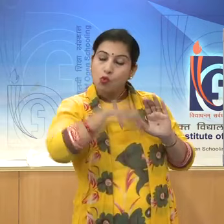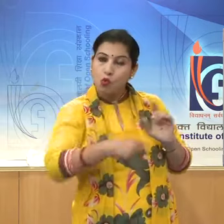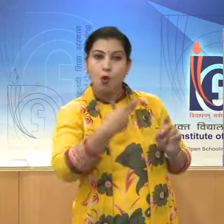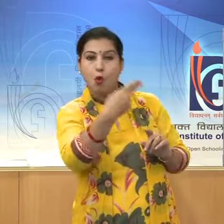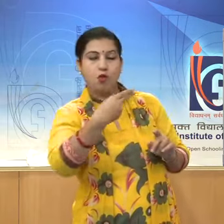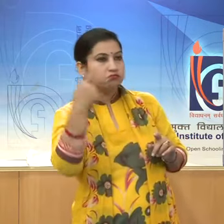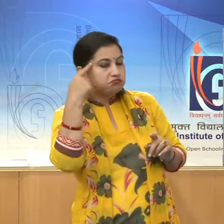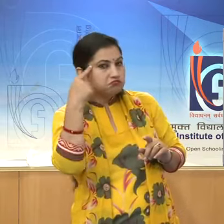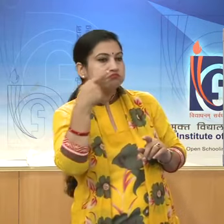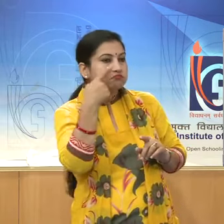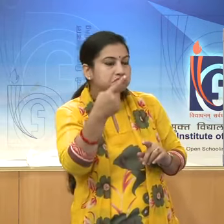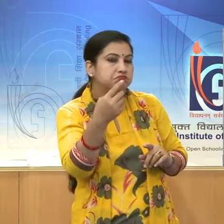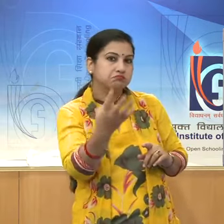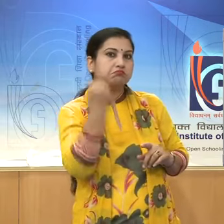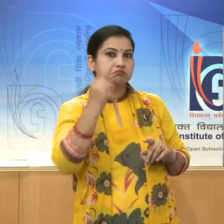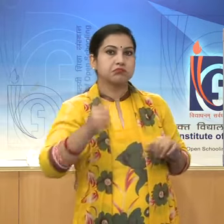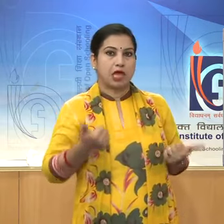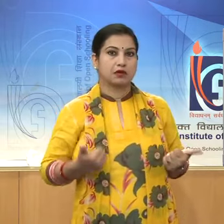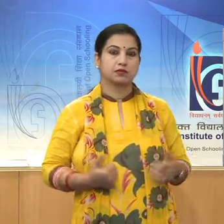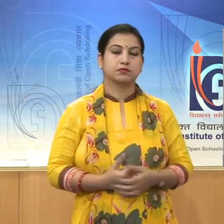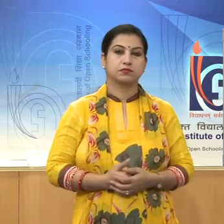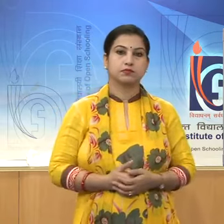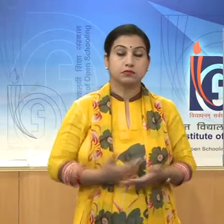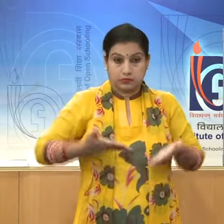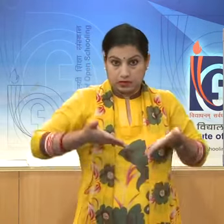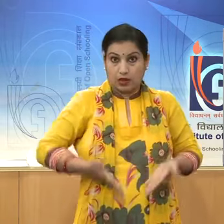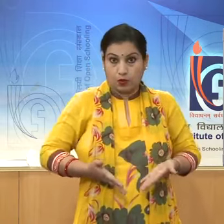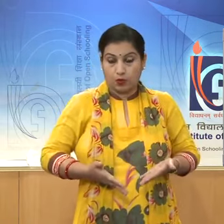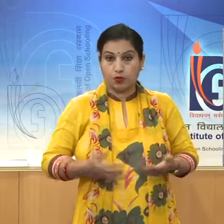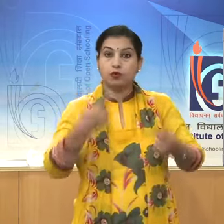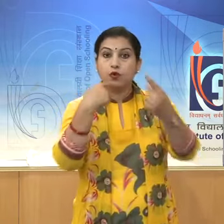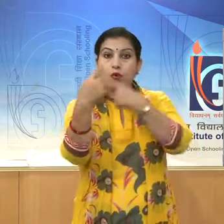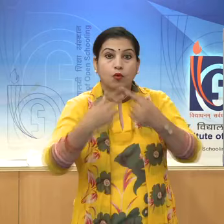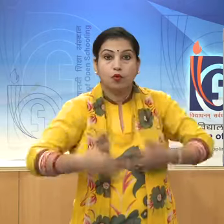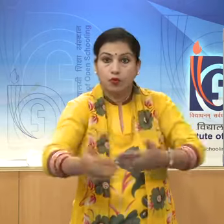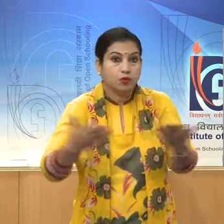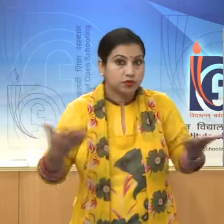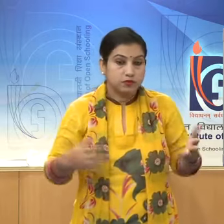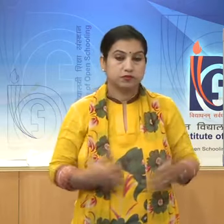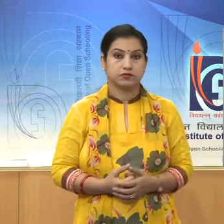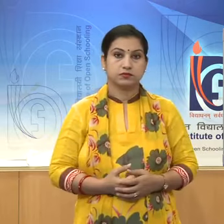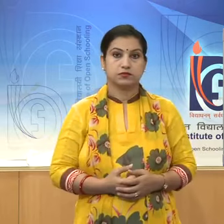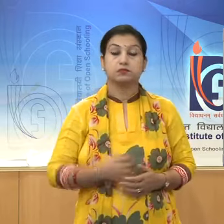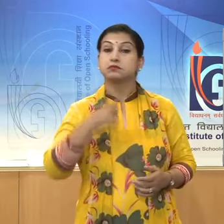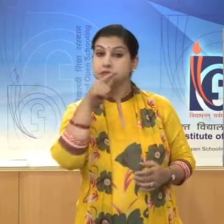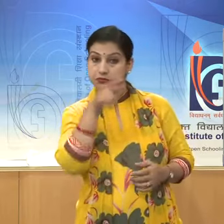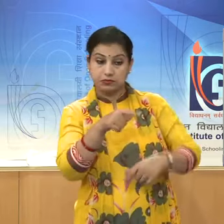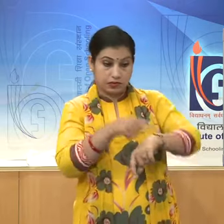art works. We will now appreciate one of the early